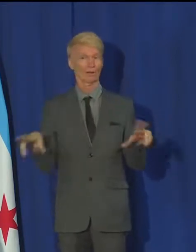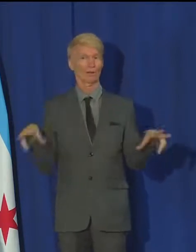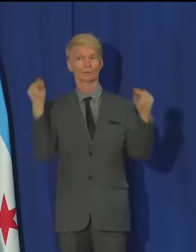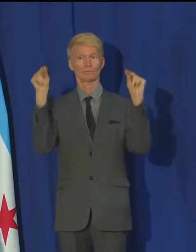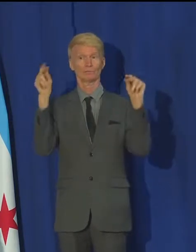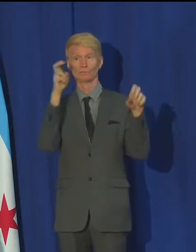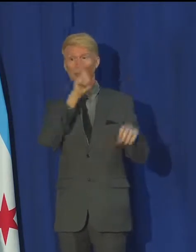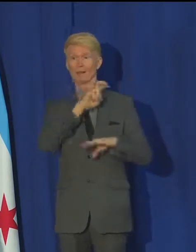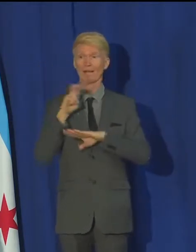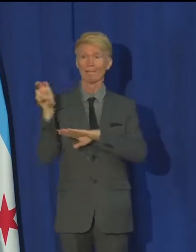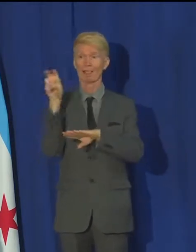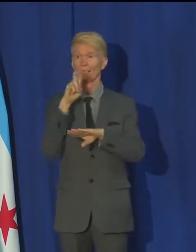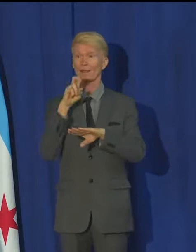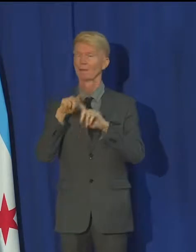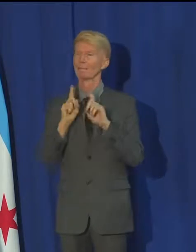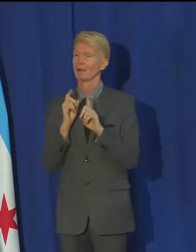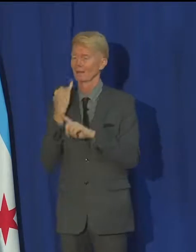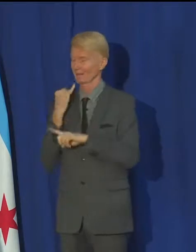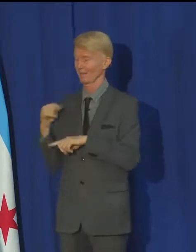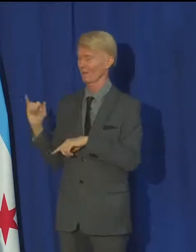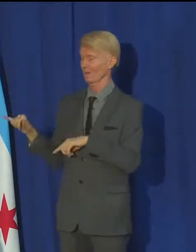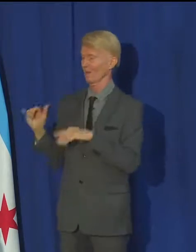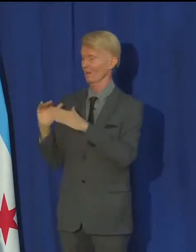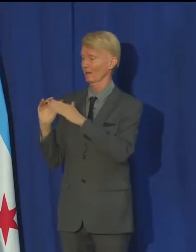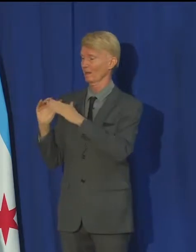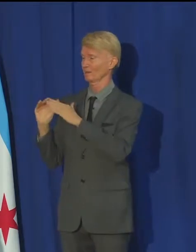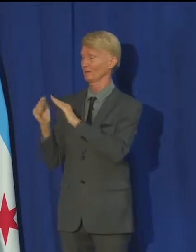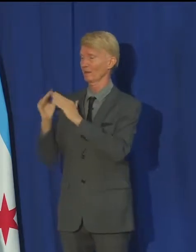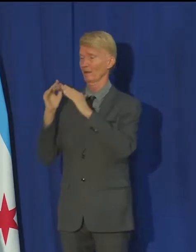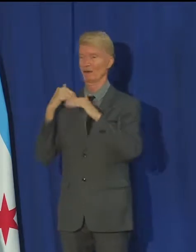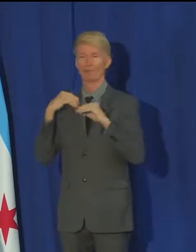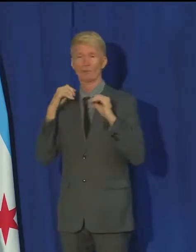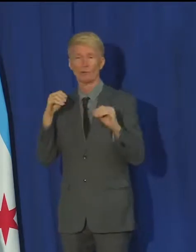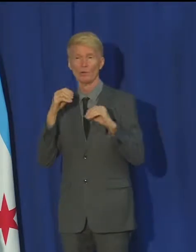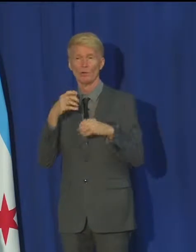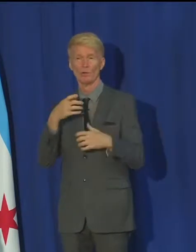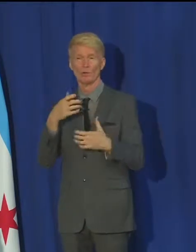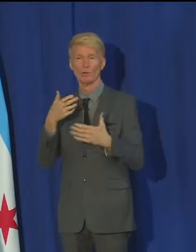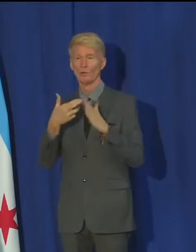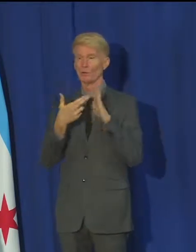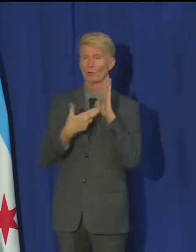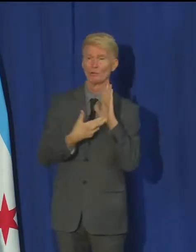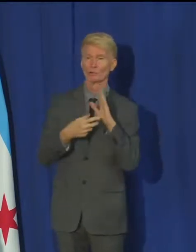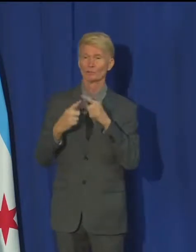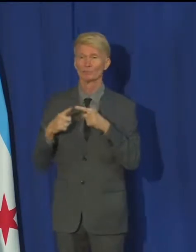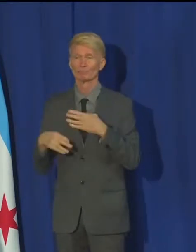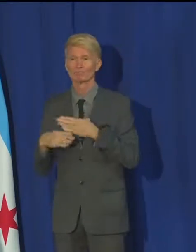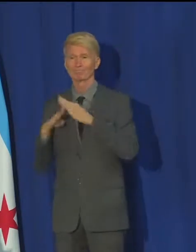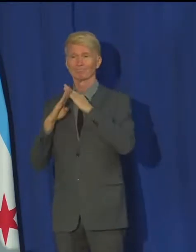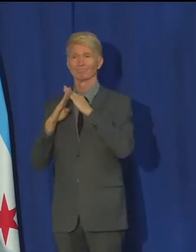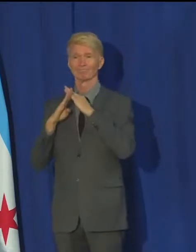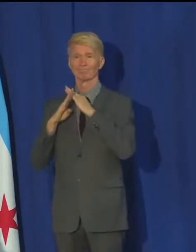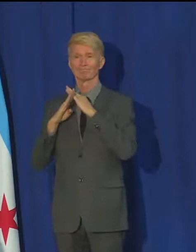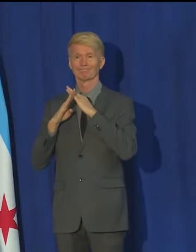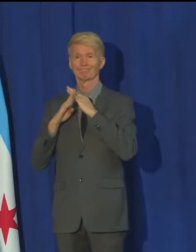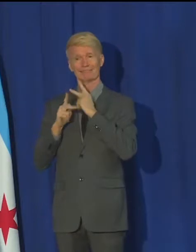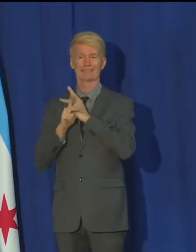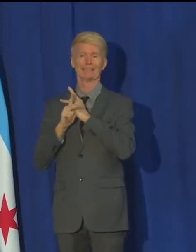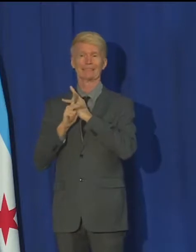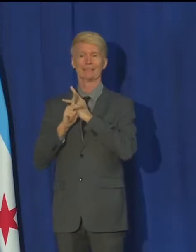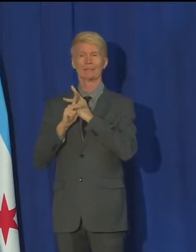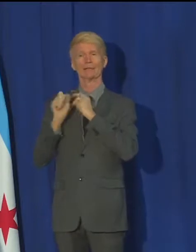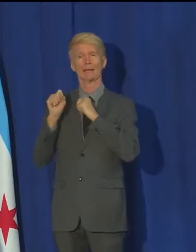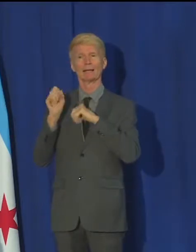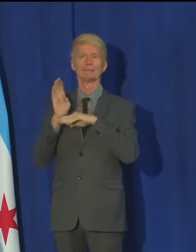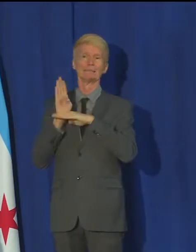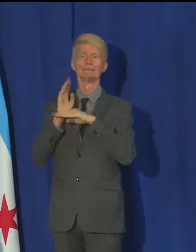place that does not have a lot of the restrictions in place that help keep societies open but